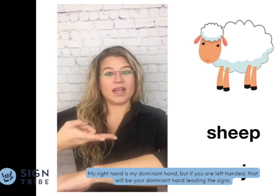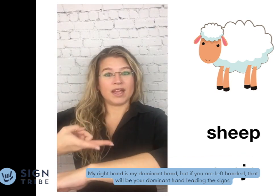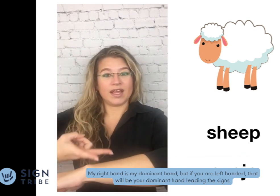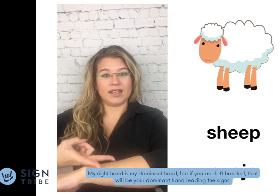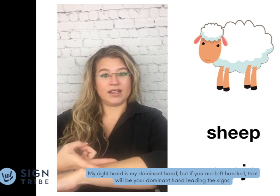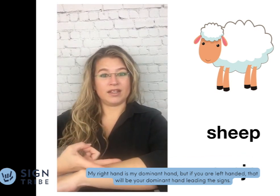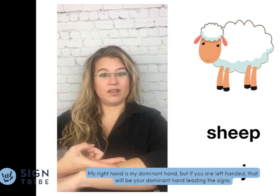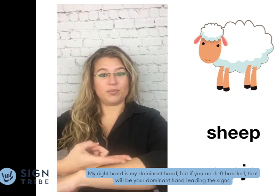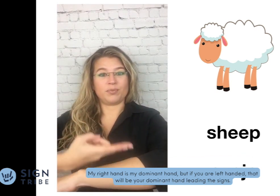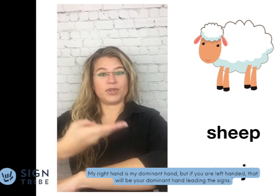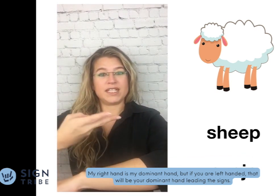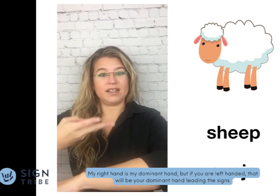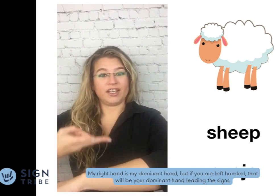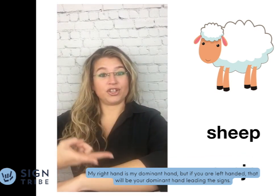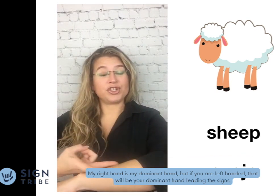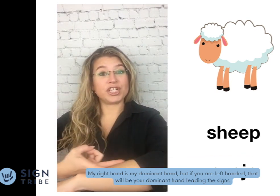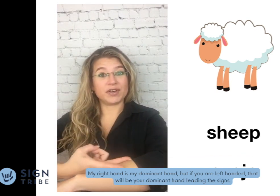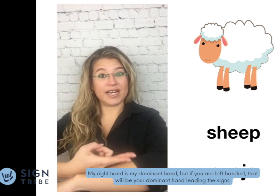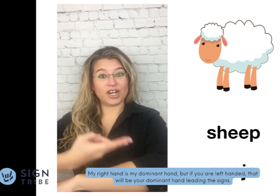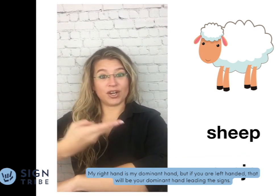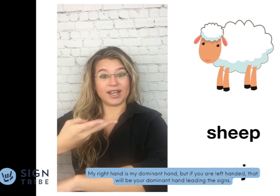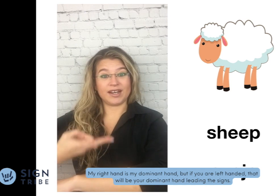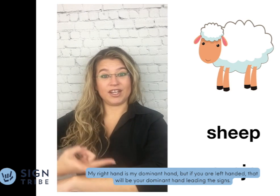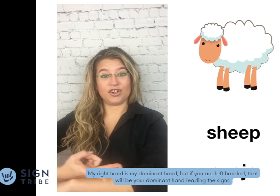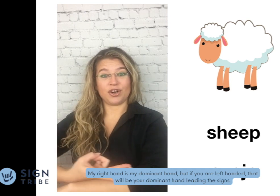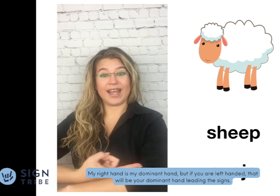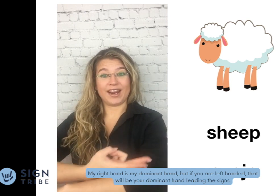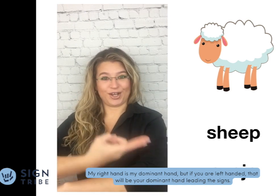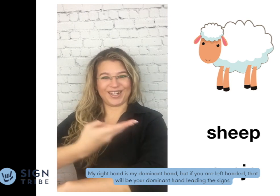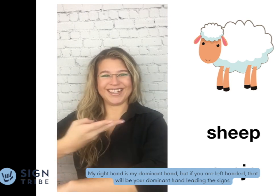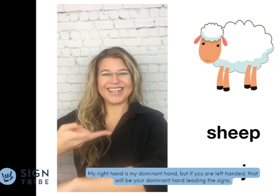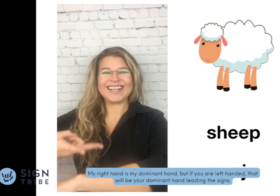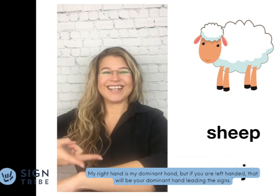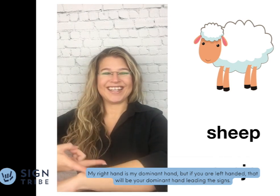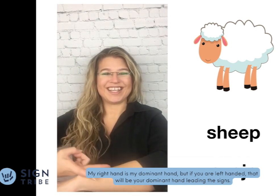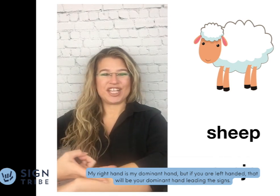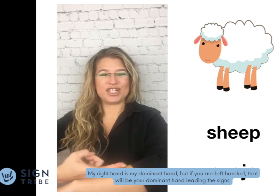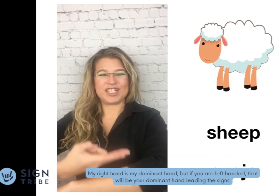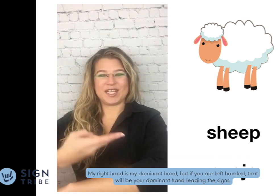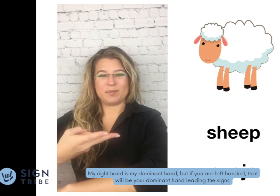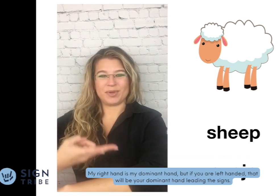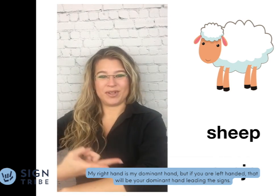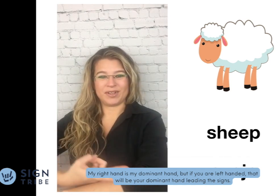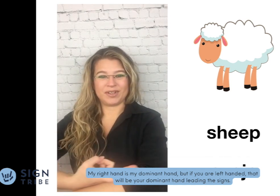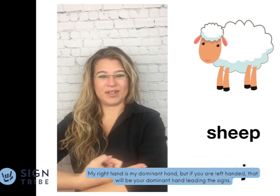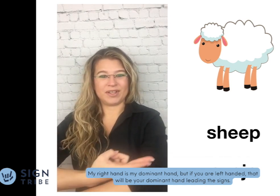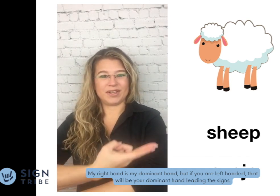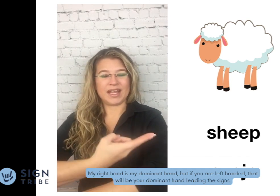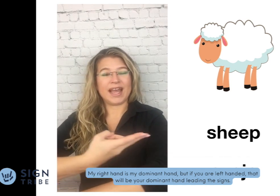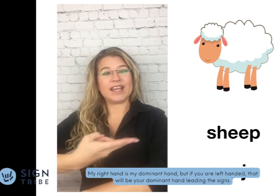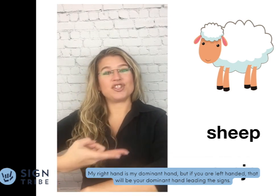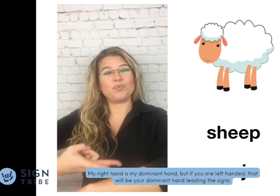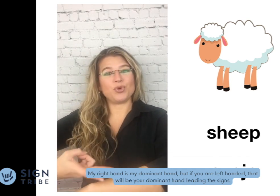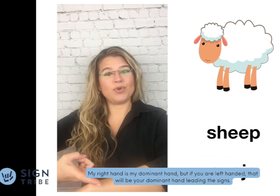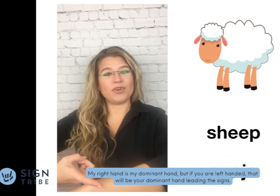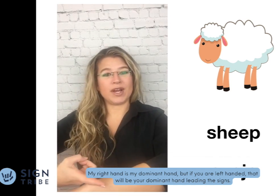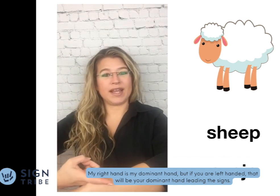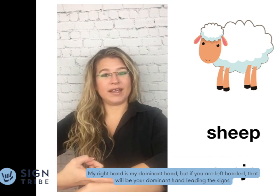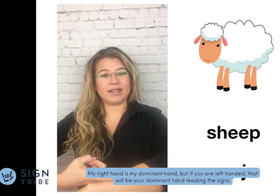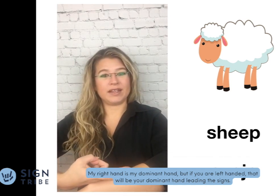And then pretend like you're shearing or cutting your hair. Sheep. As you move your hand up